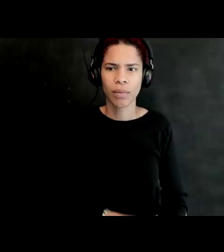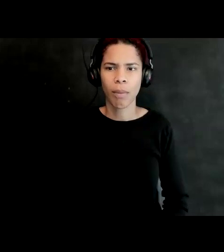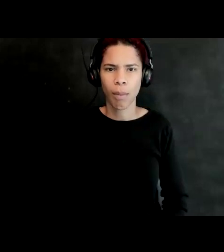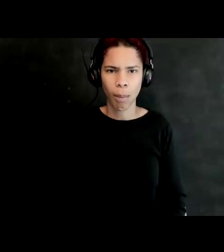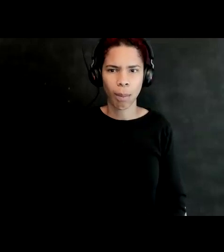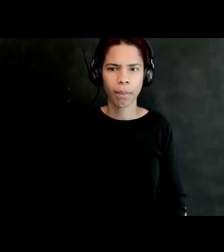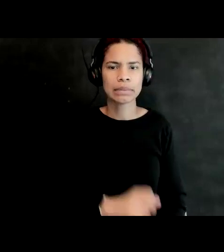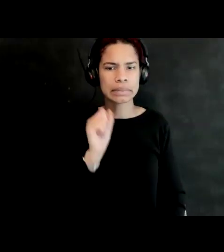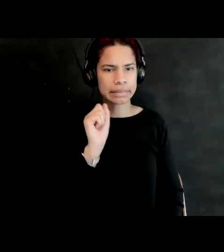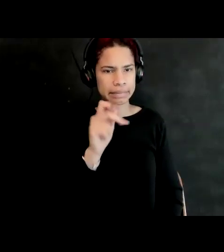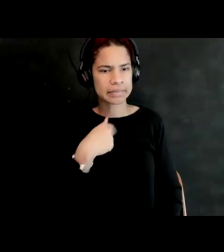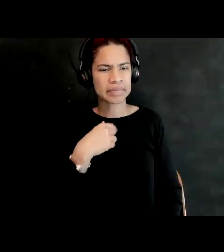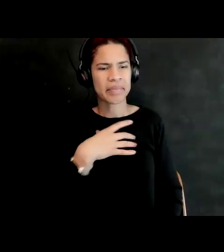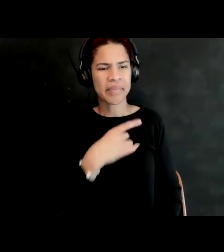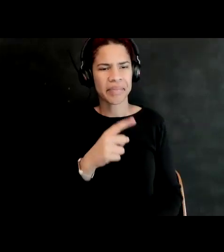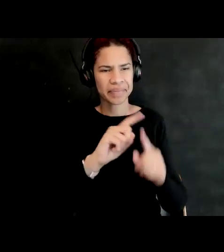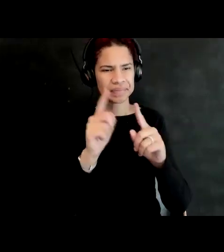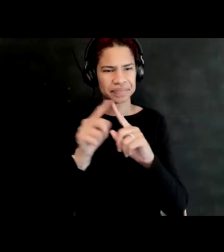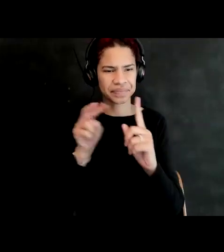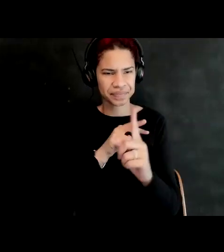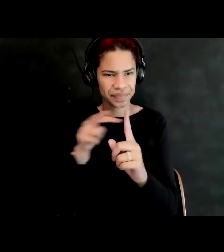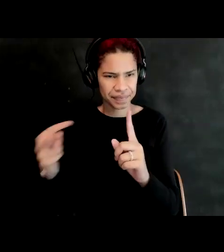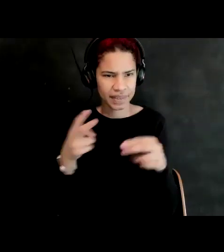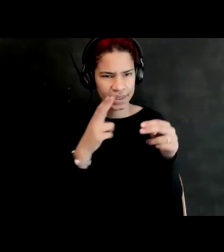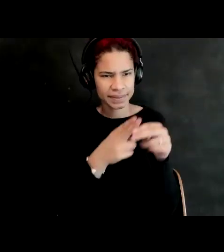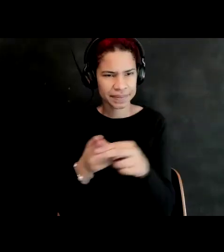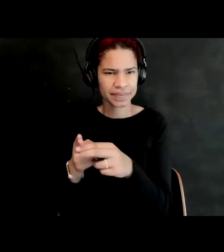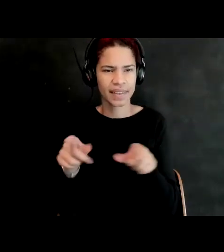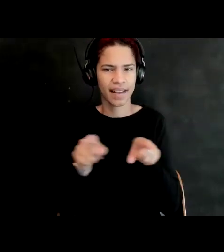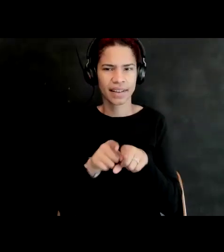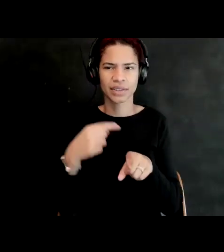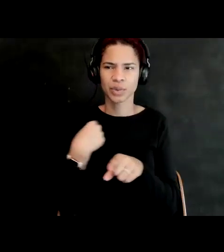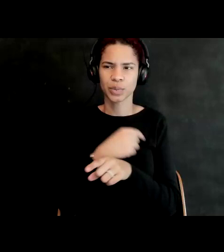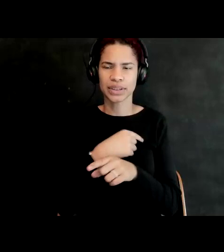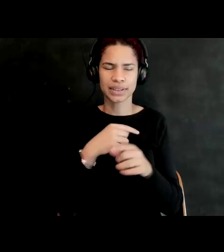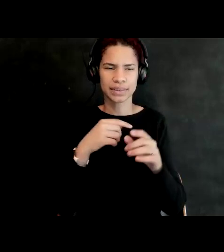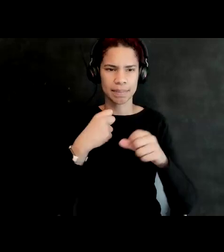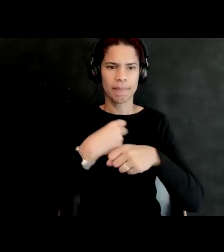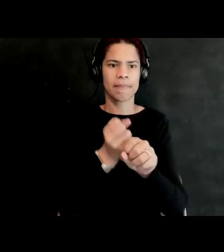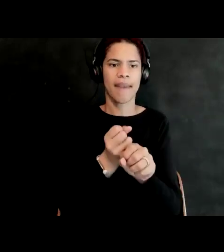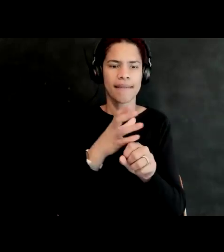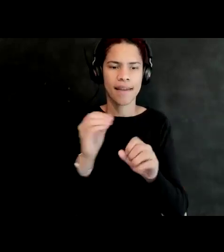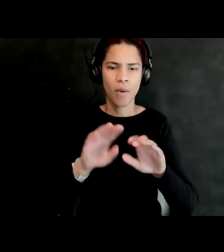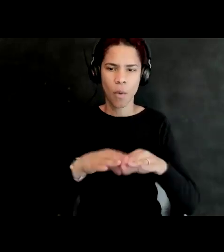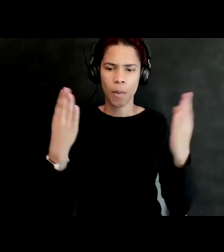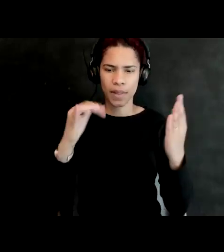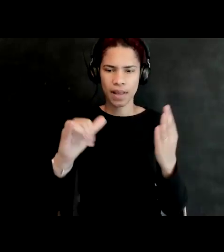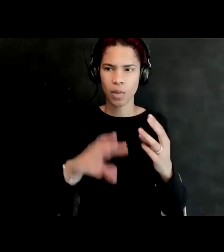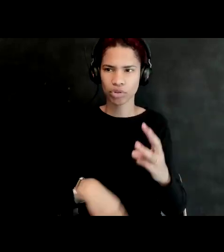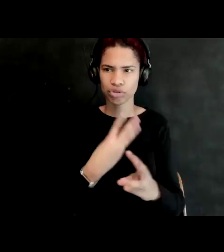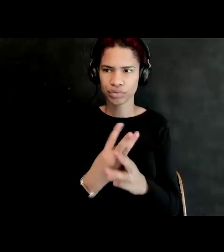love the all these other perspectives being brought in, and as we paint and open this world. Took me a little bit to get